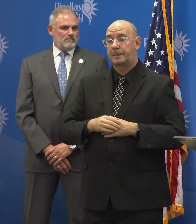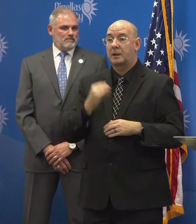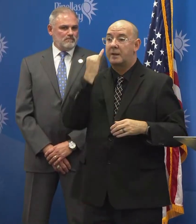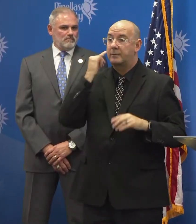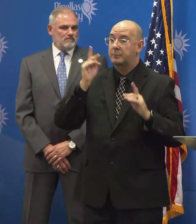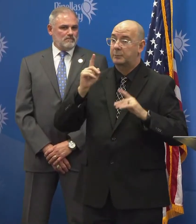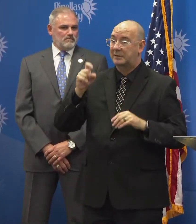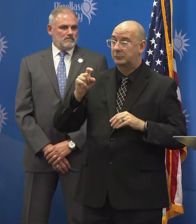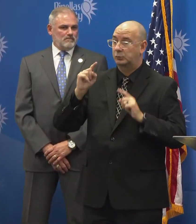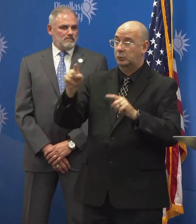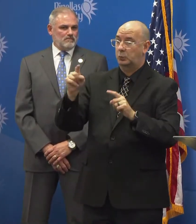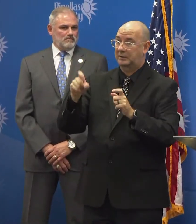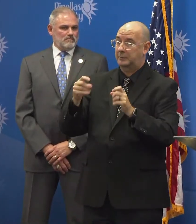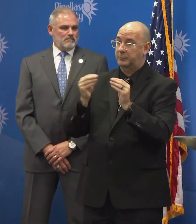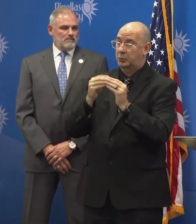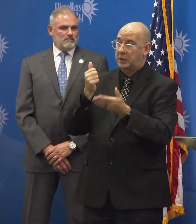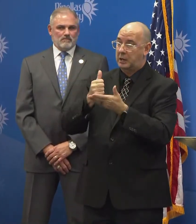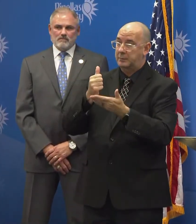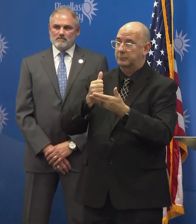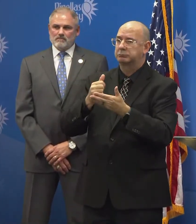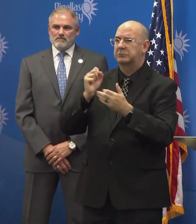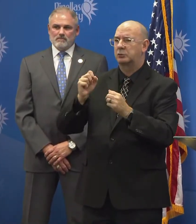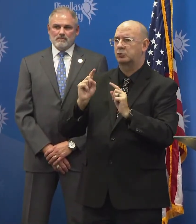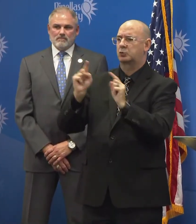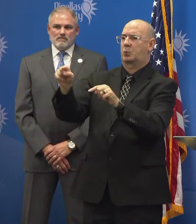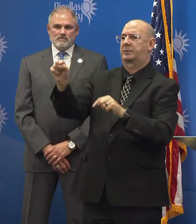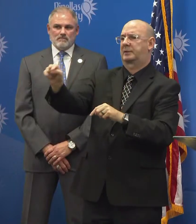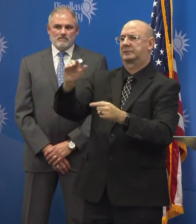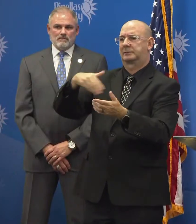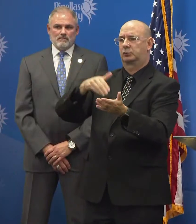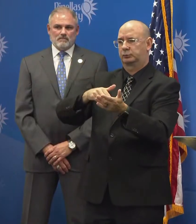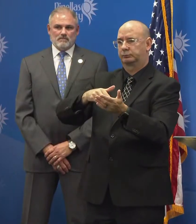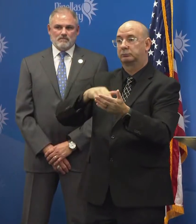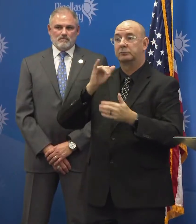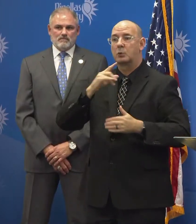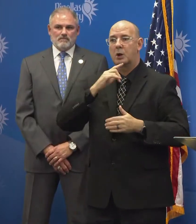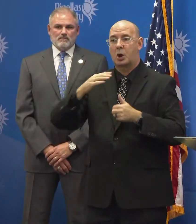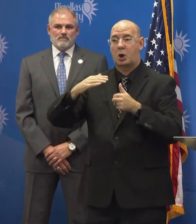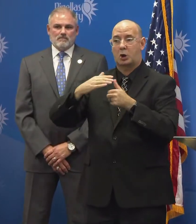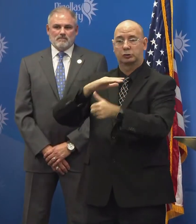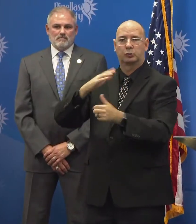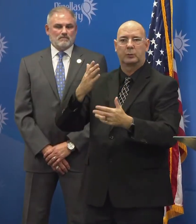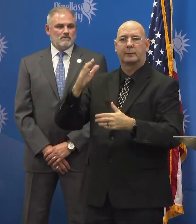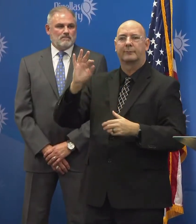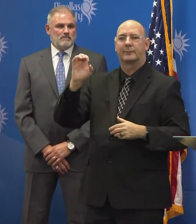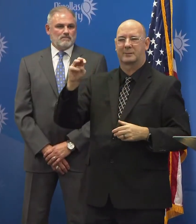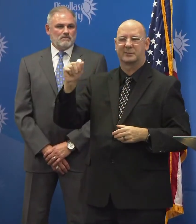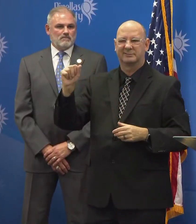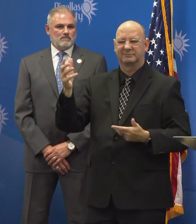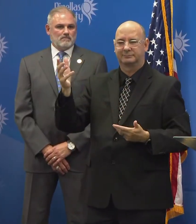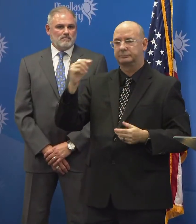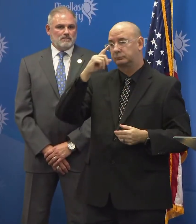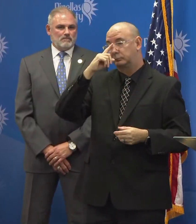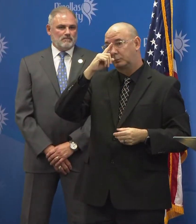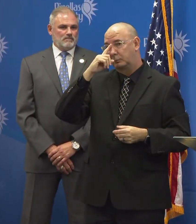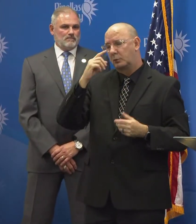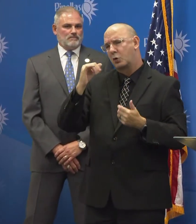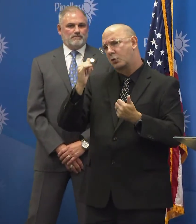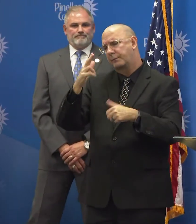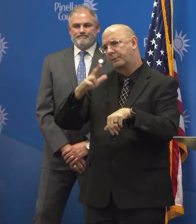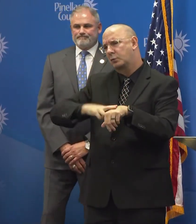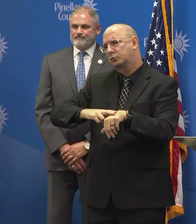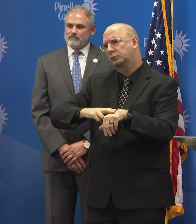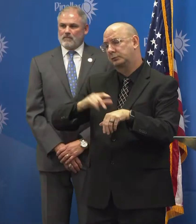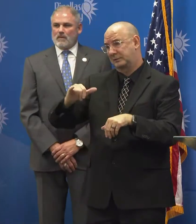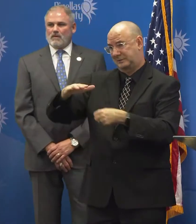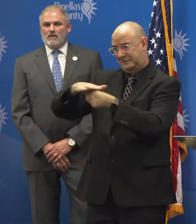support, we will stand up those centers in conjunction with FEMA. Clearly, if we have major impact here, you would have centers in this